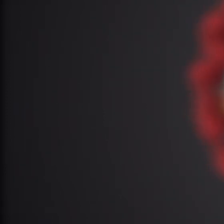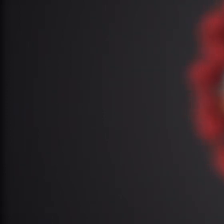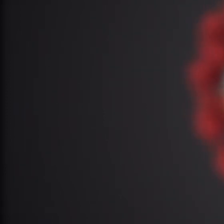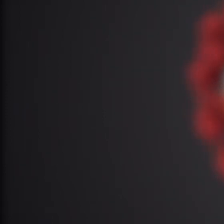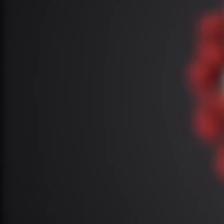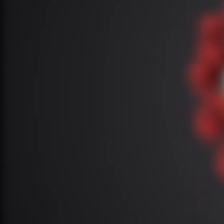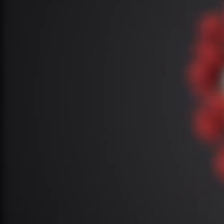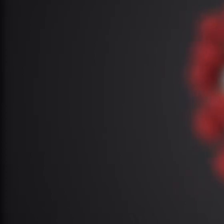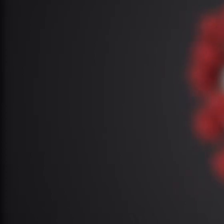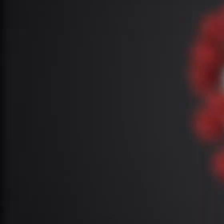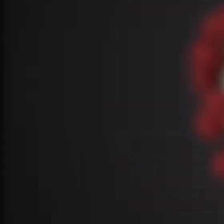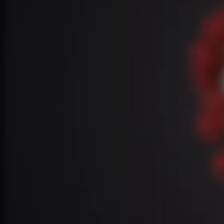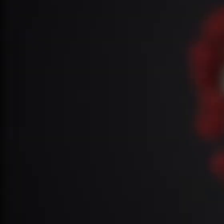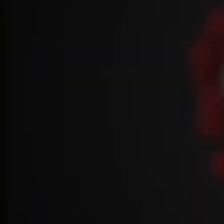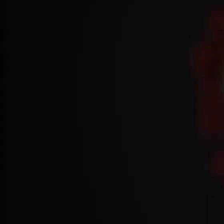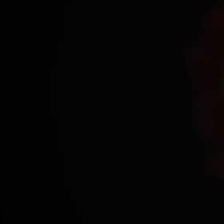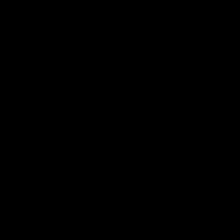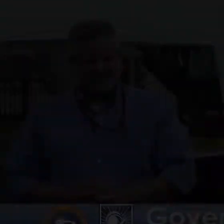cupertino.org/coronavirus.